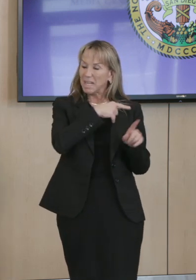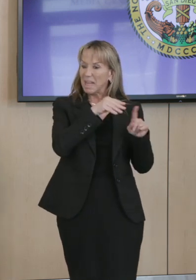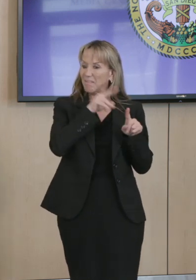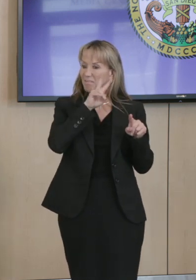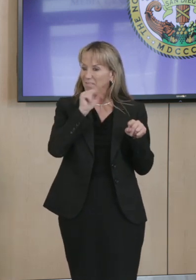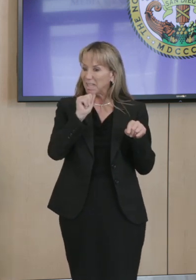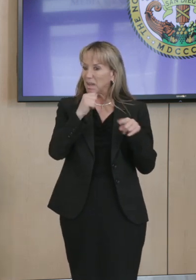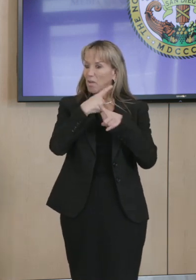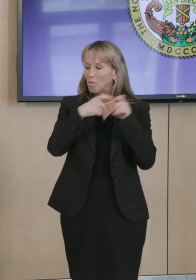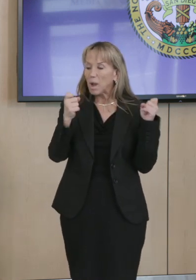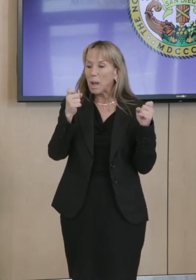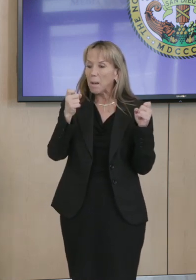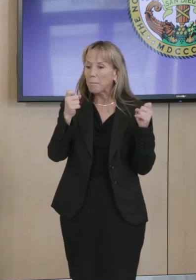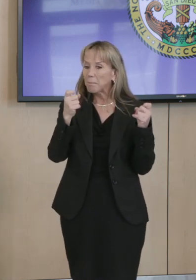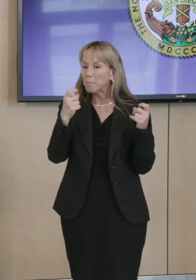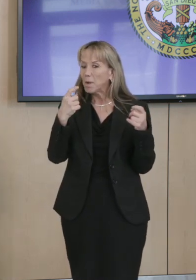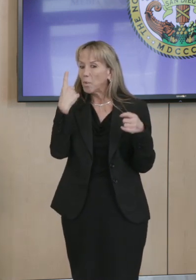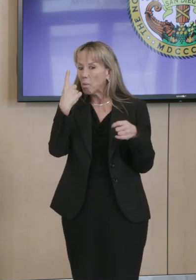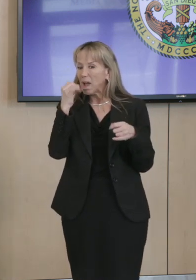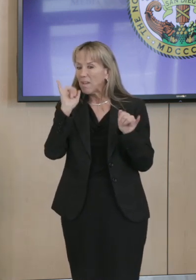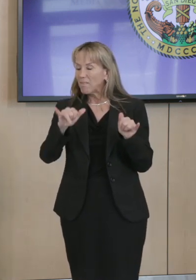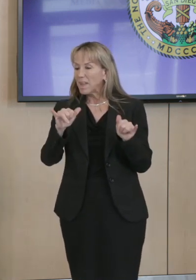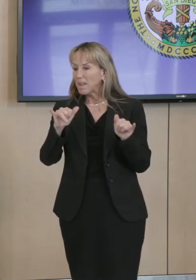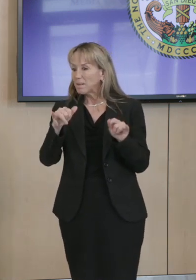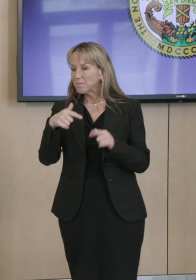homeless veterans? Would you be able to verify that?